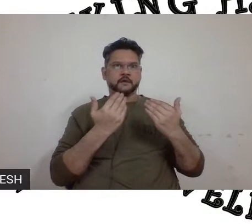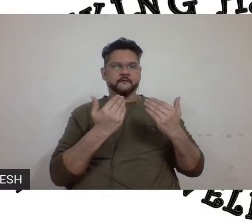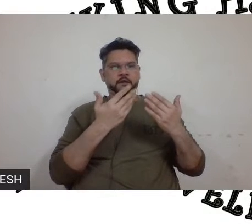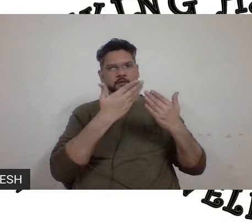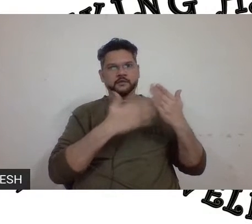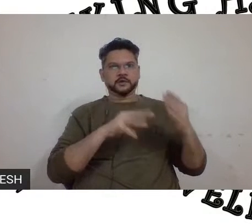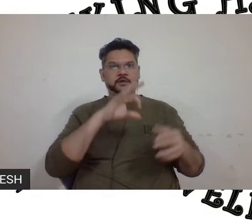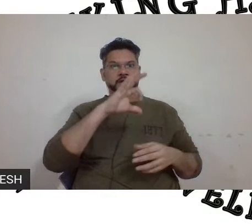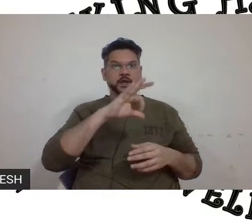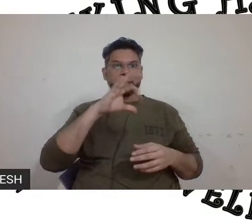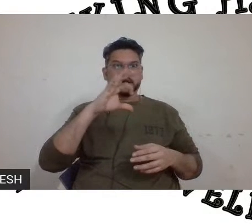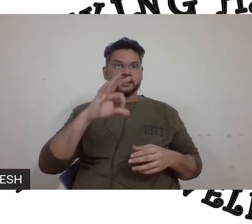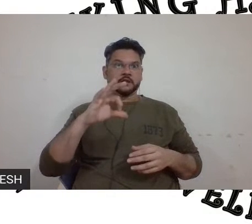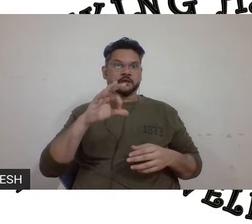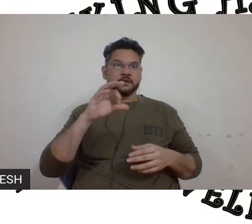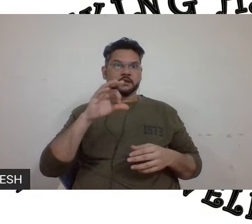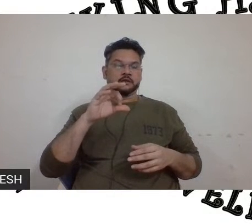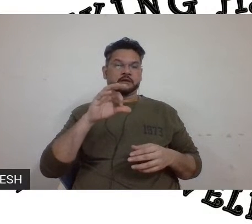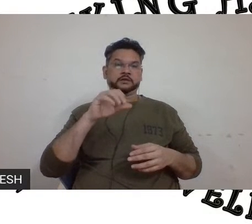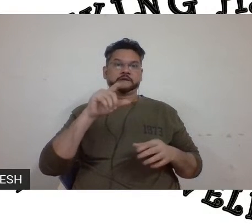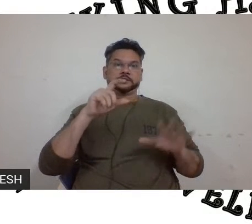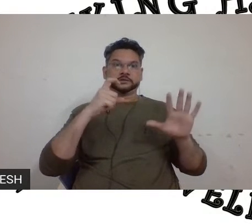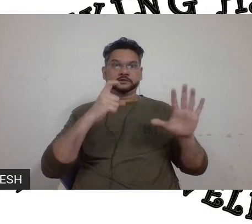99,759, only